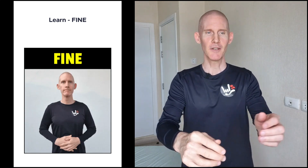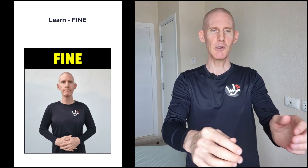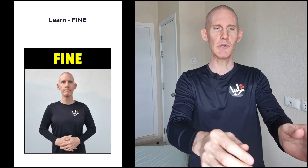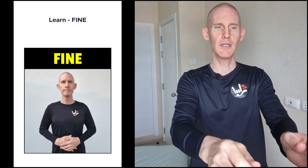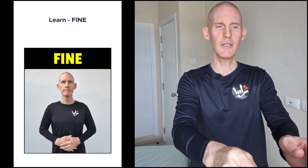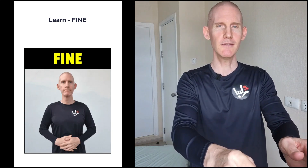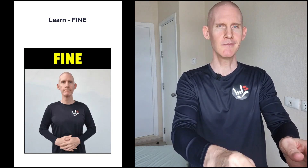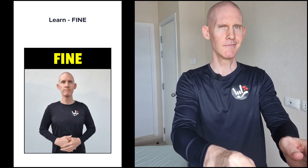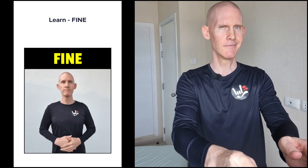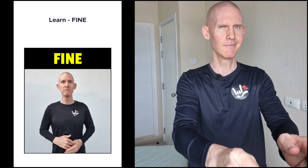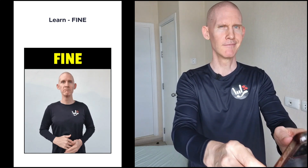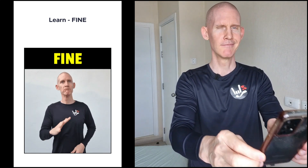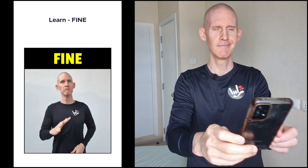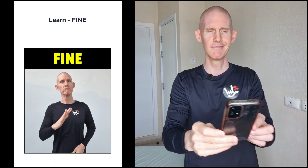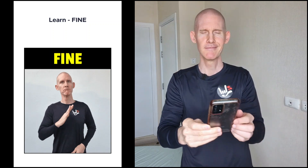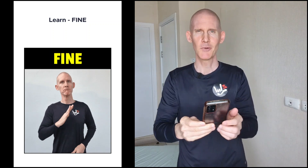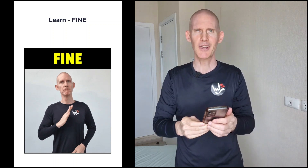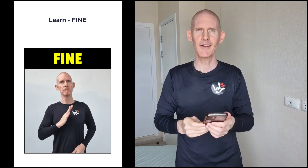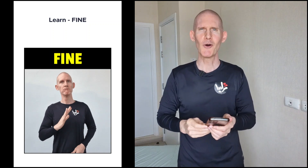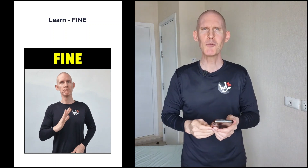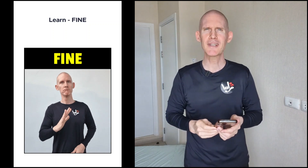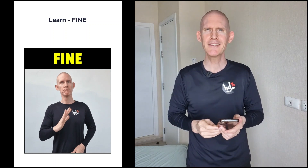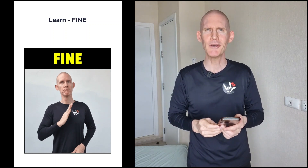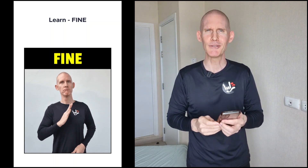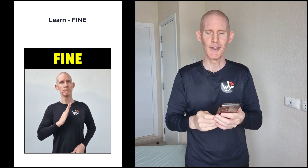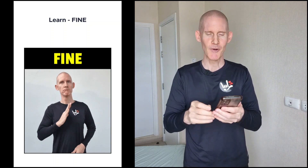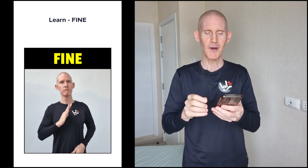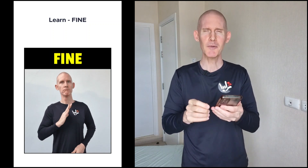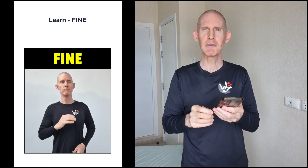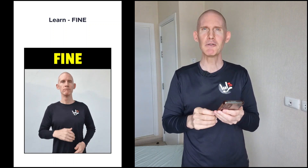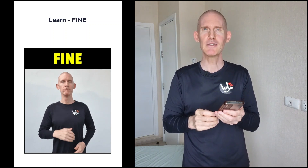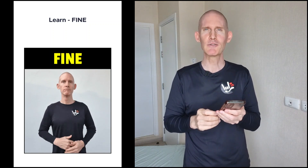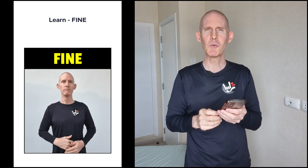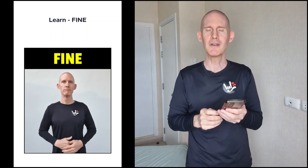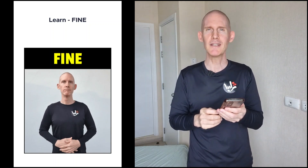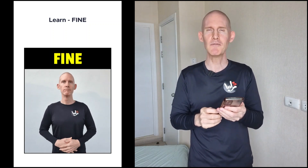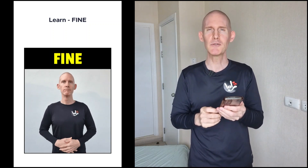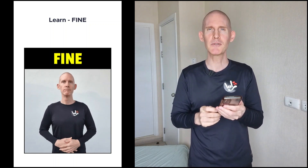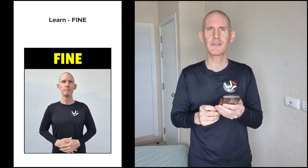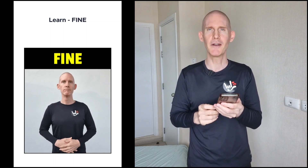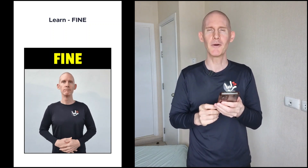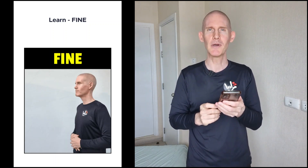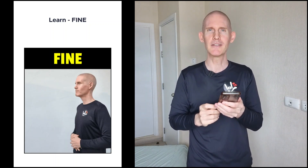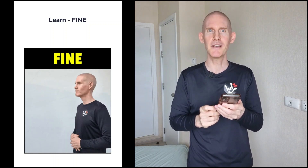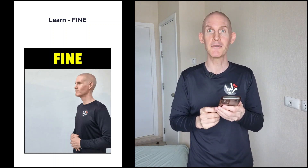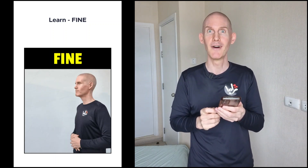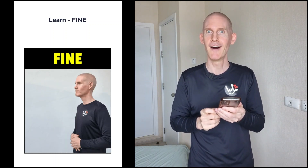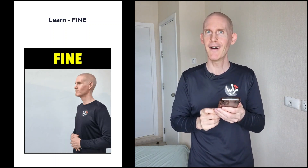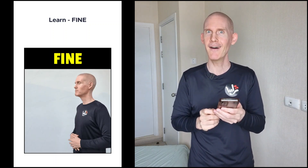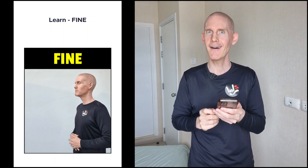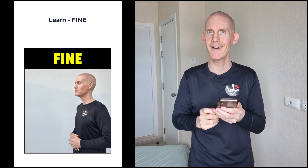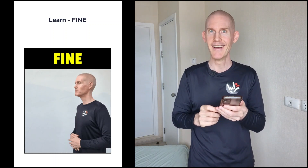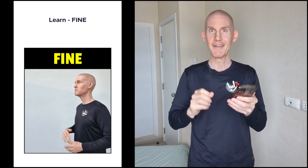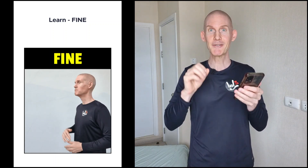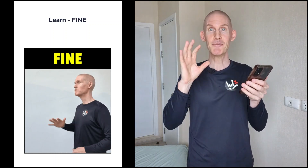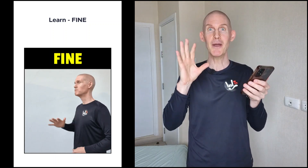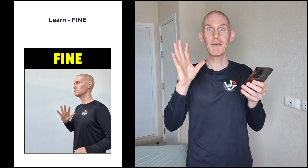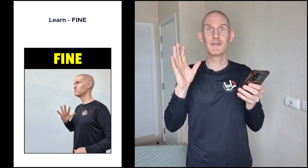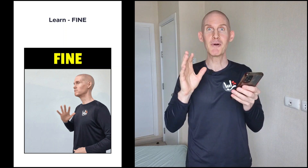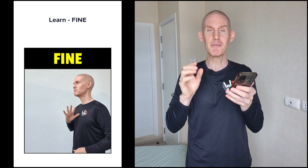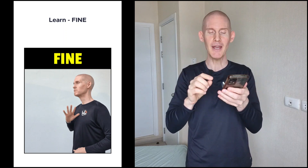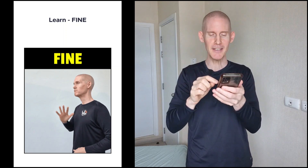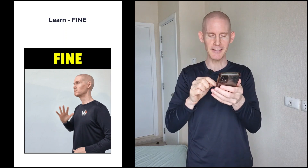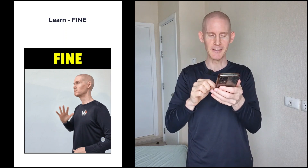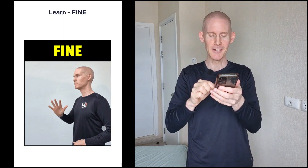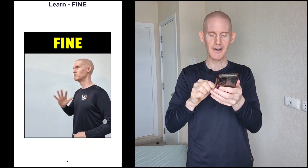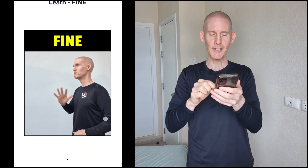Okay, you might be thinking, what kind of homework is this? Why are we learning just one individual sign all by itself? There's a method